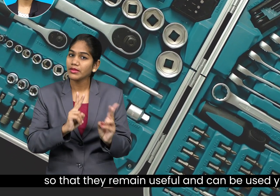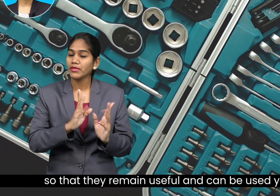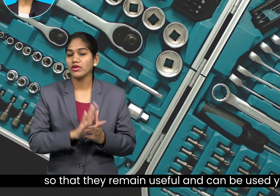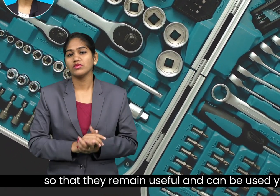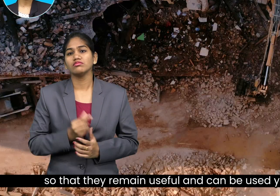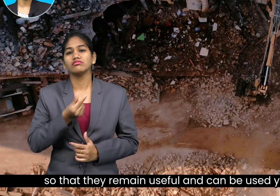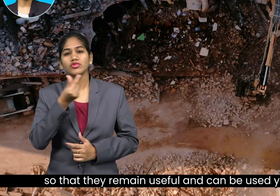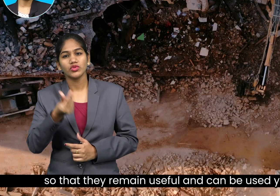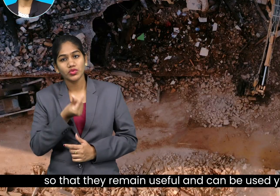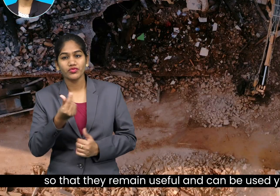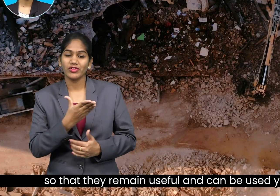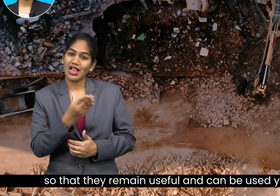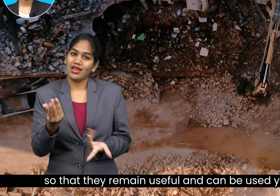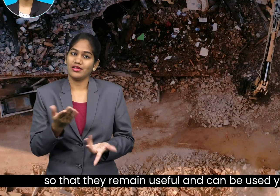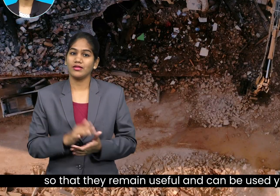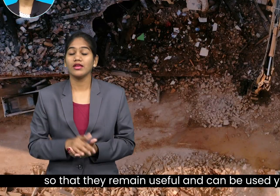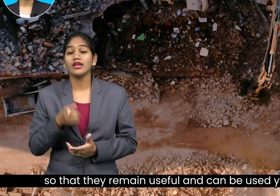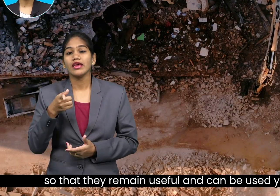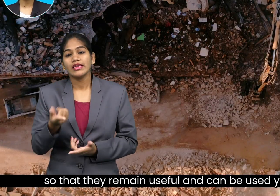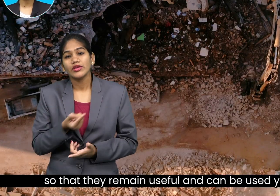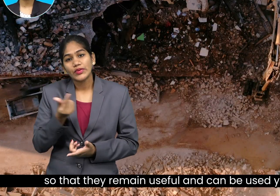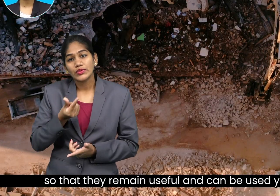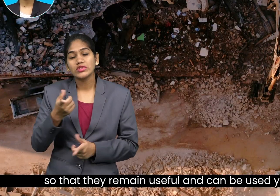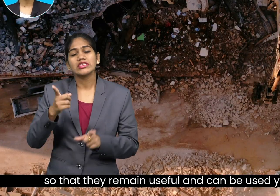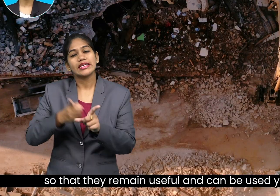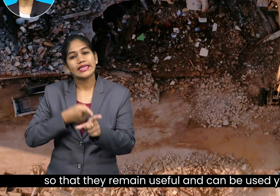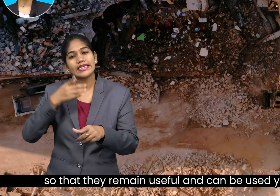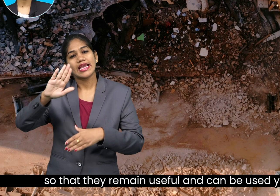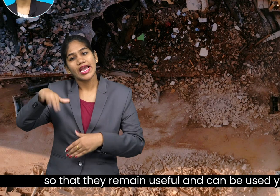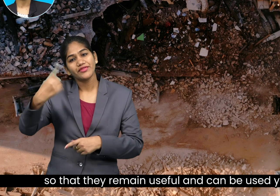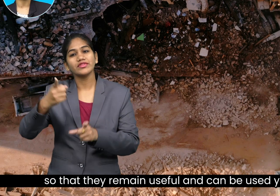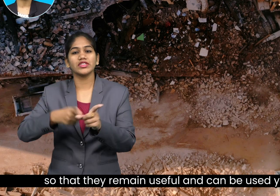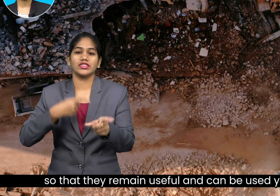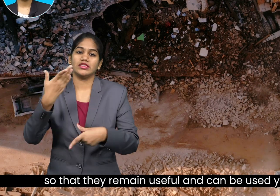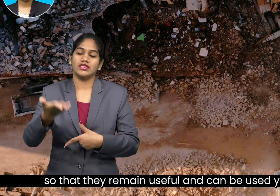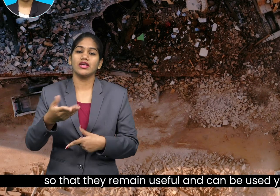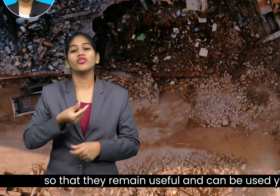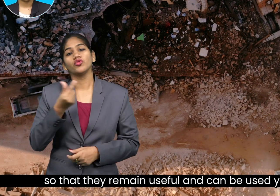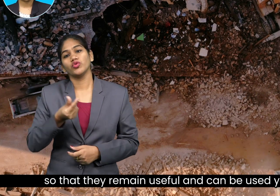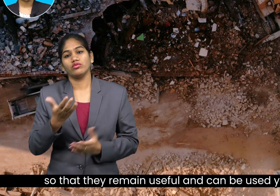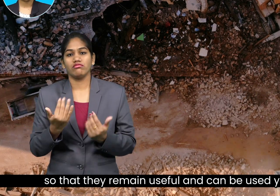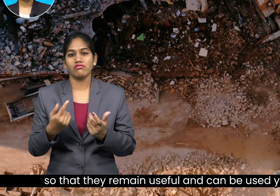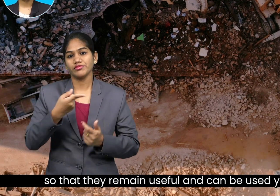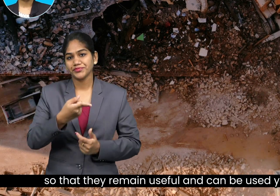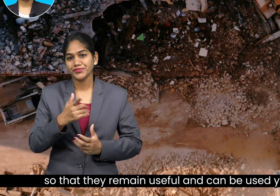remain useful and can be used year after year.